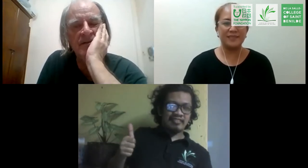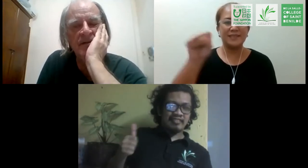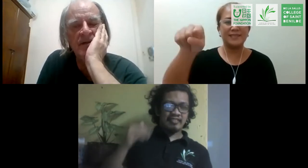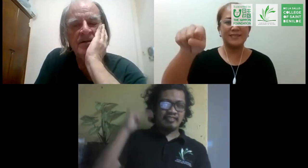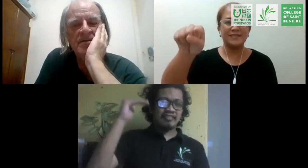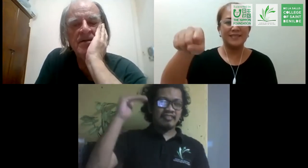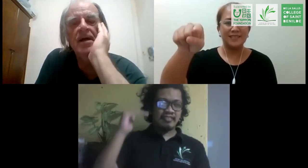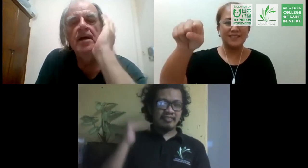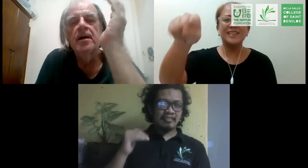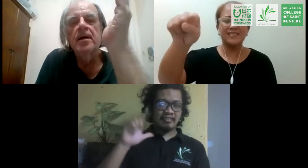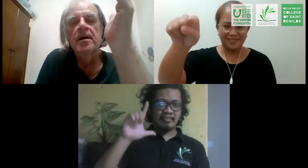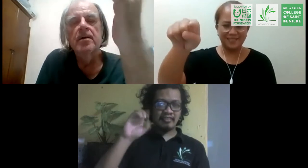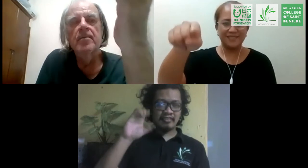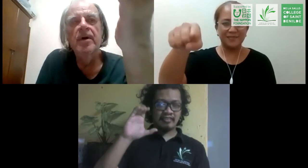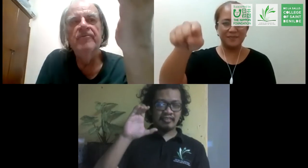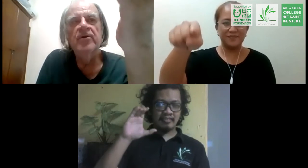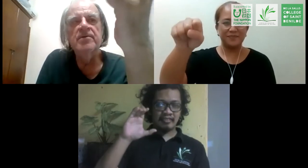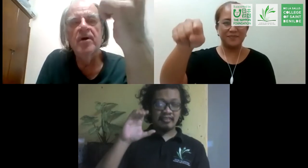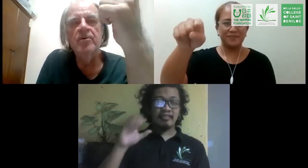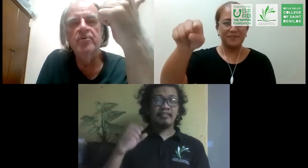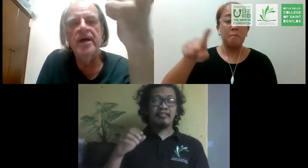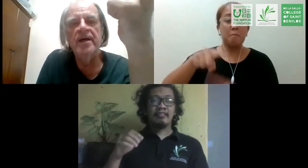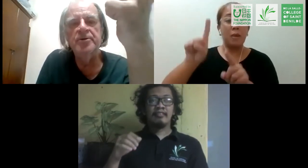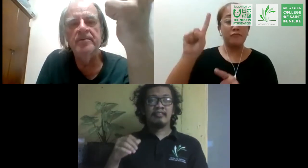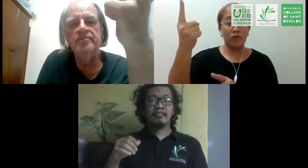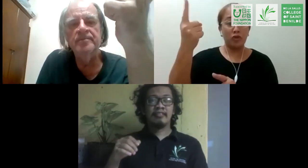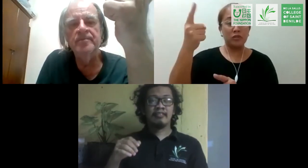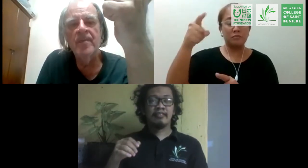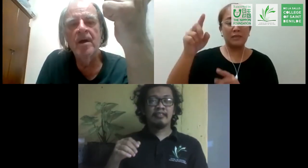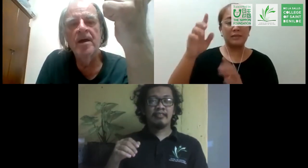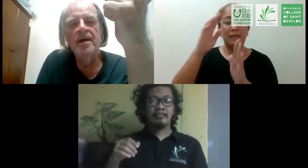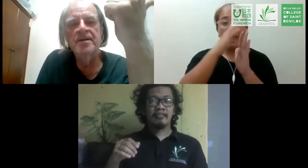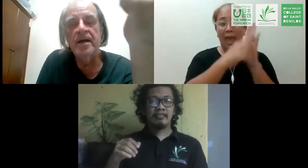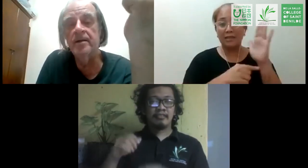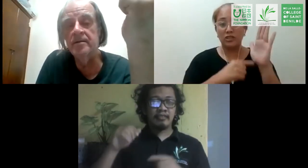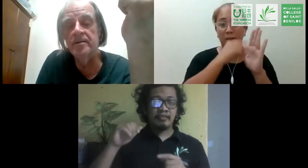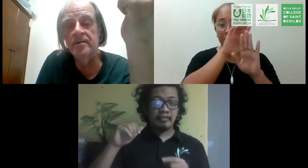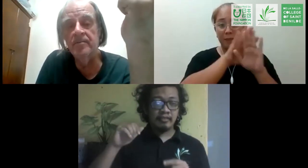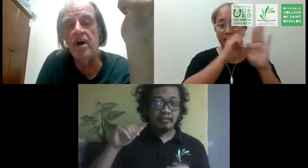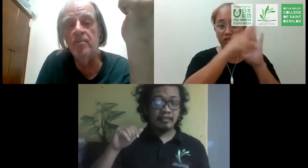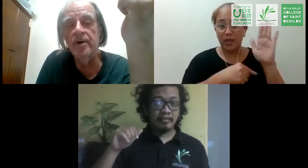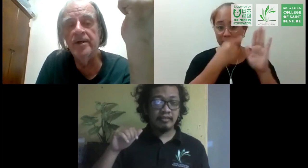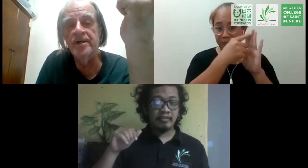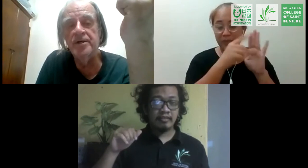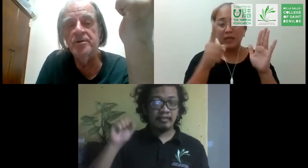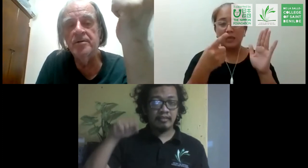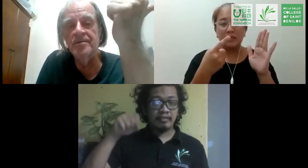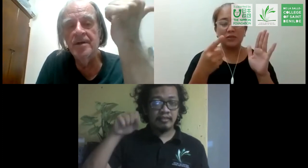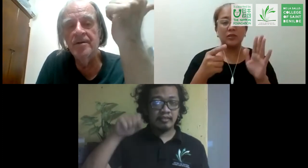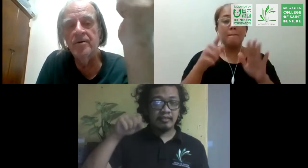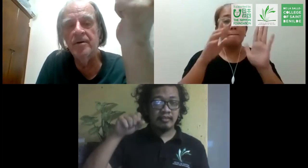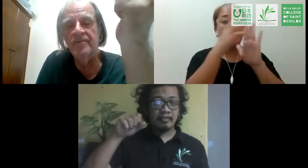thing. So Yes. it's just, But first of all, you do hand shape. Second, palm